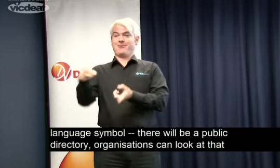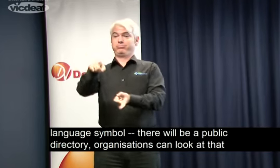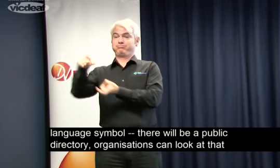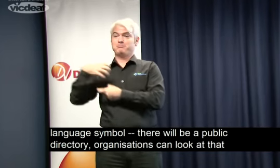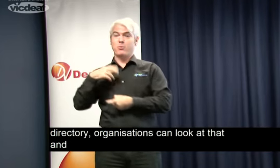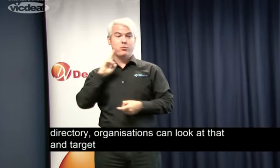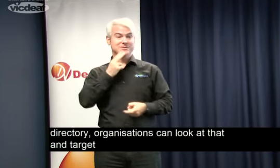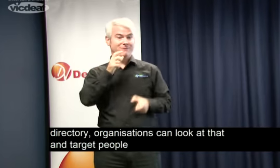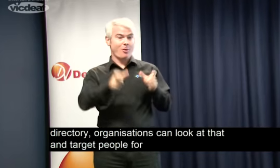is cooperation with